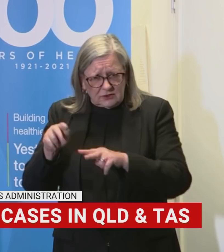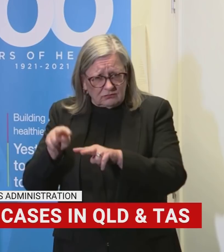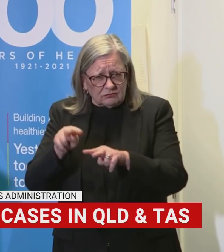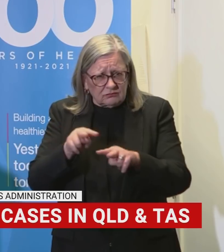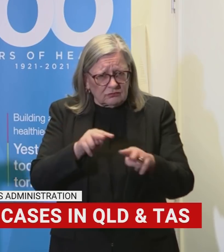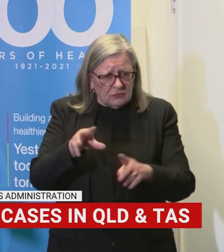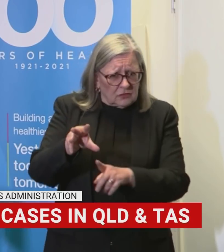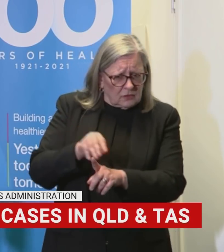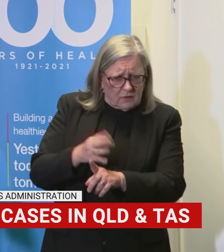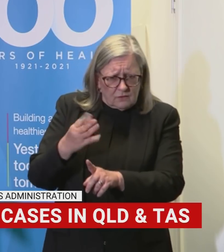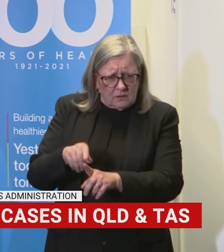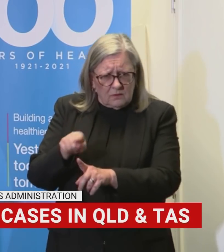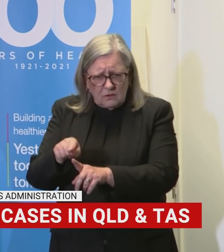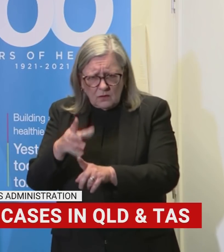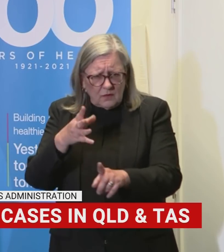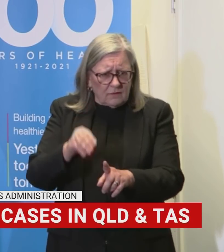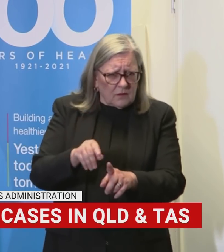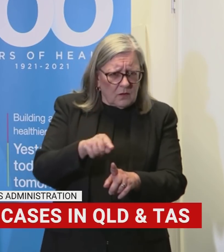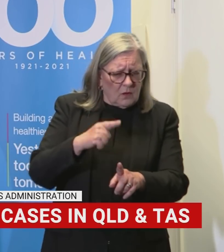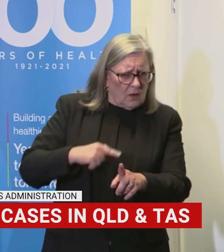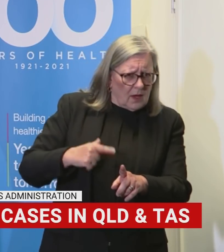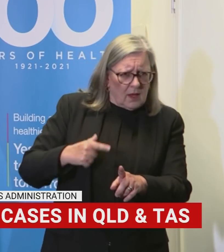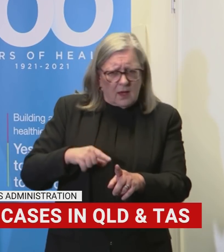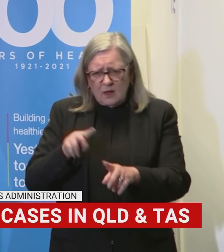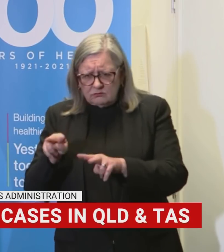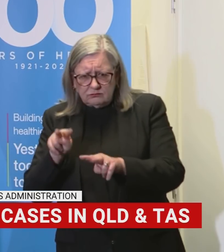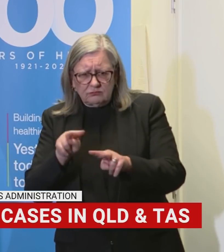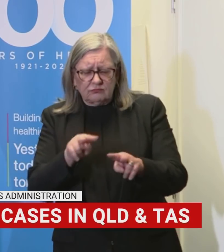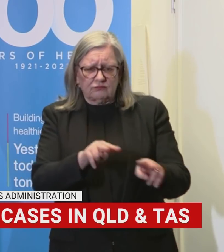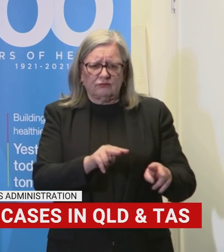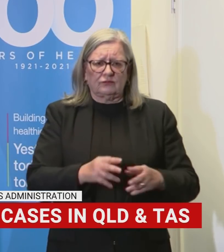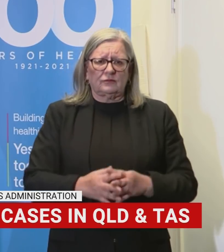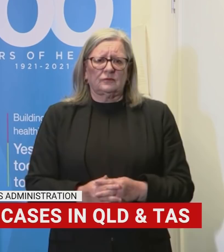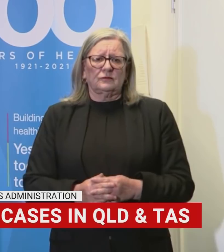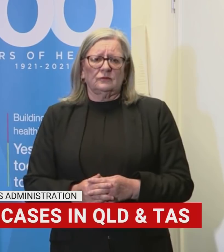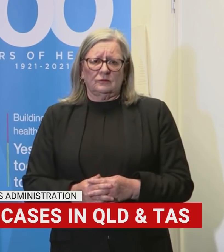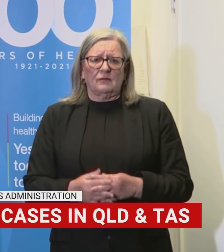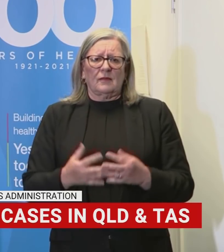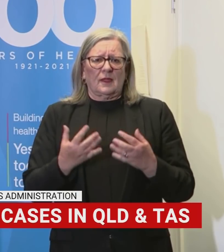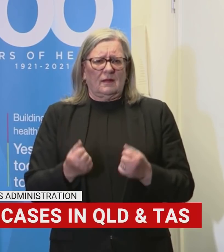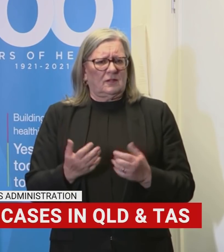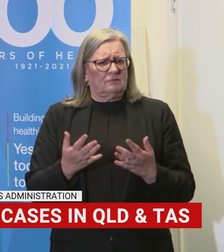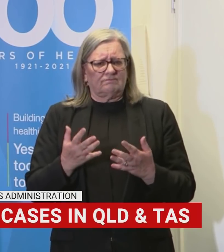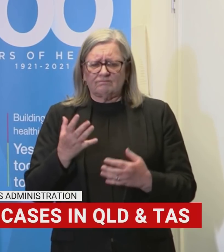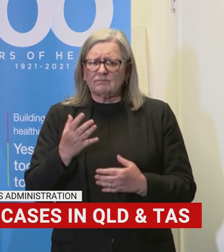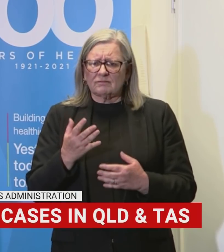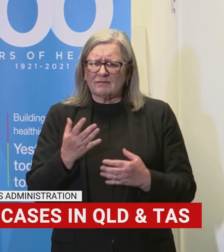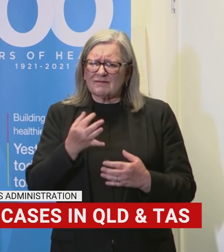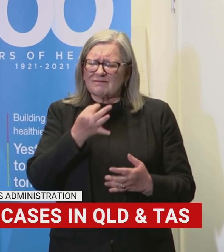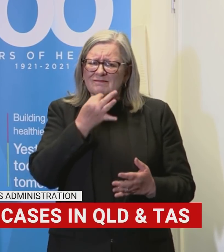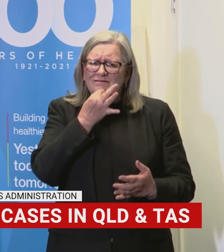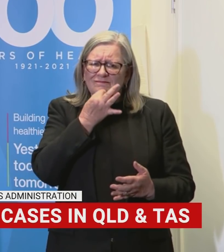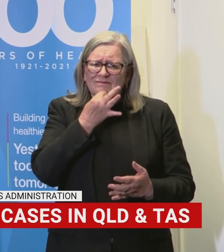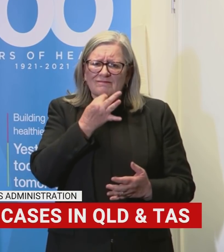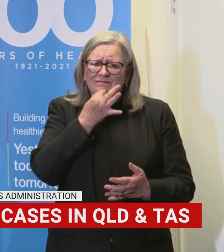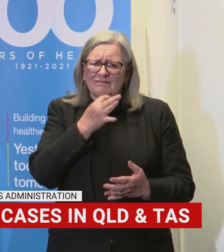And the other thing that distinguishes, of course, this very rare event with the AstraZeneca vaccine is